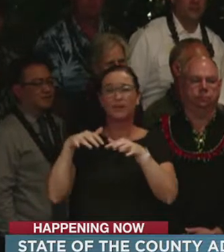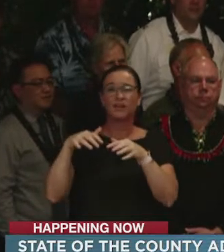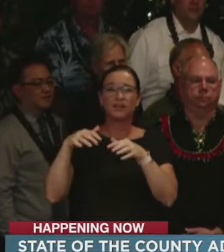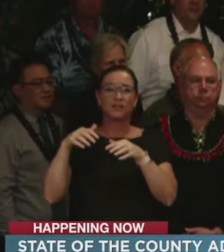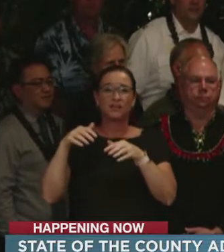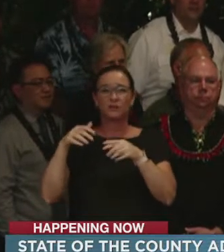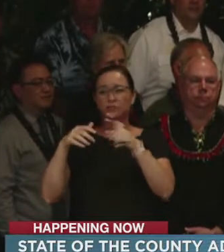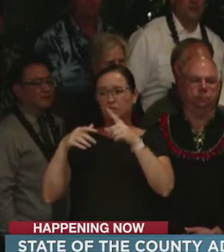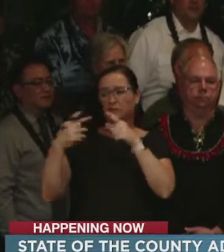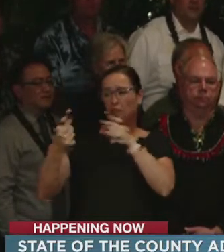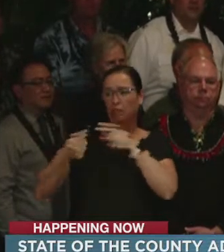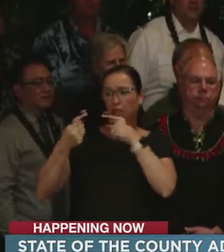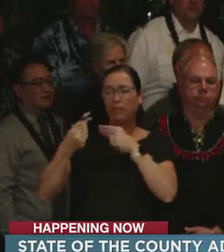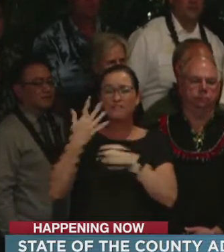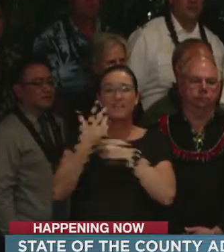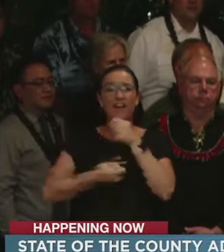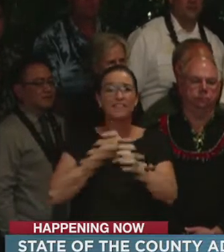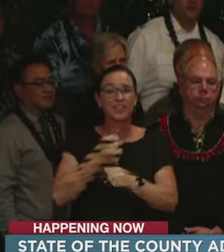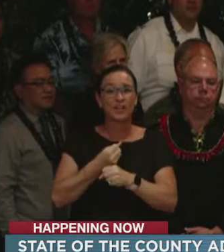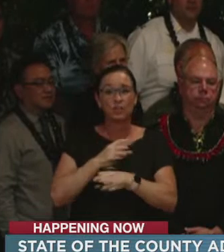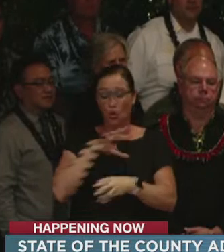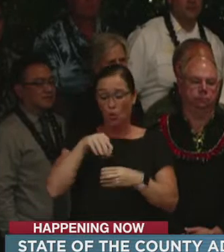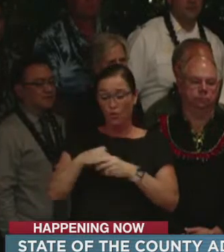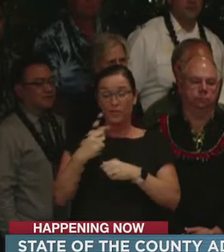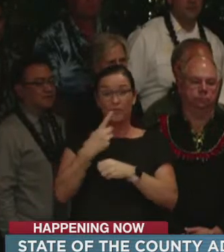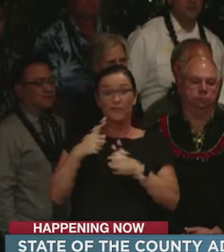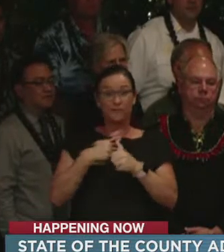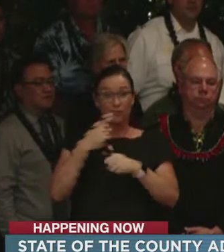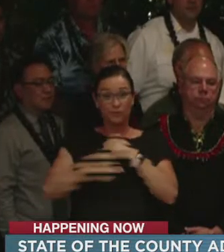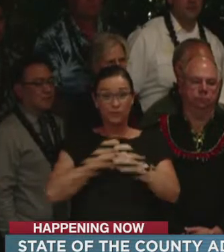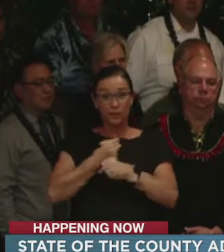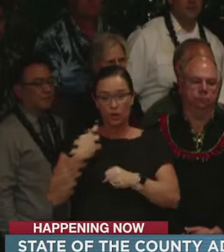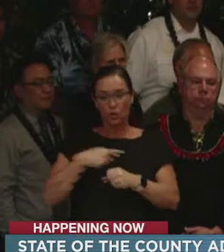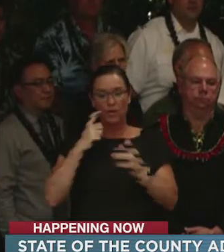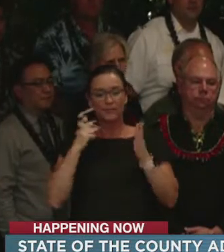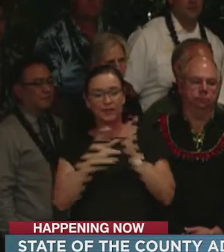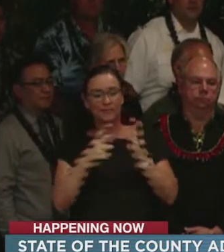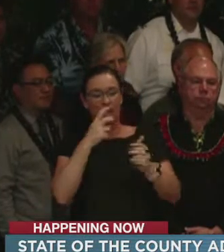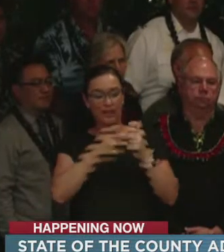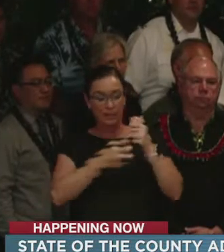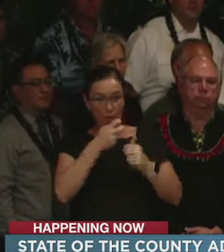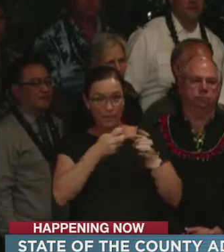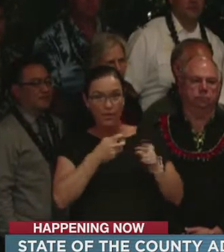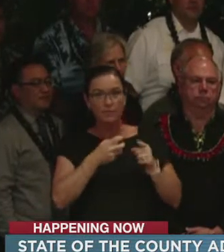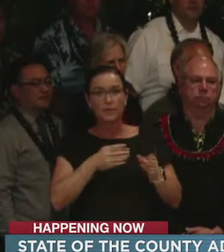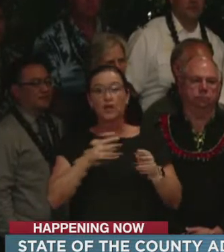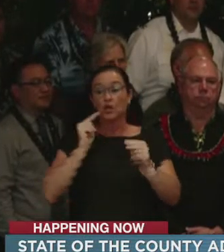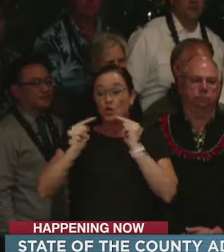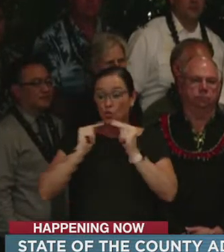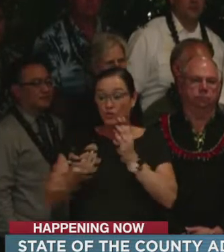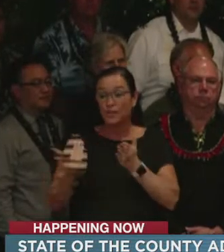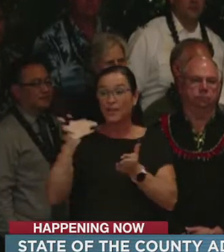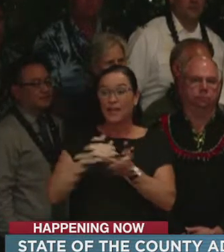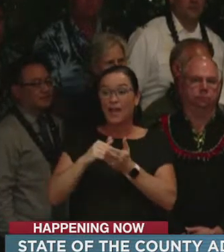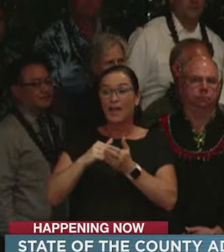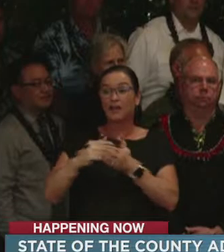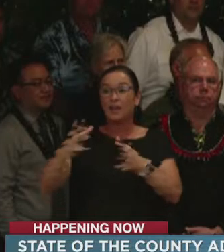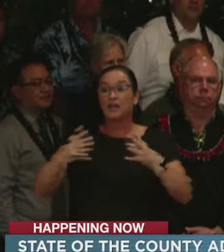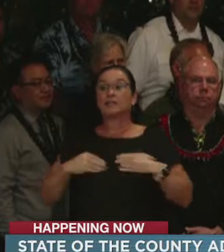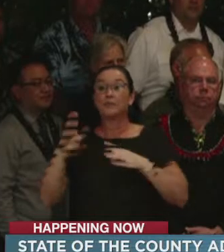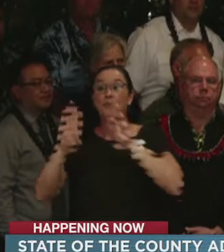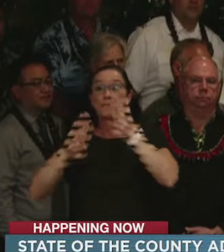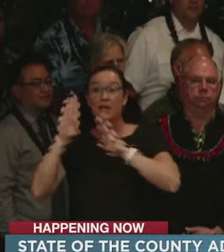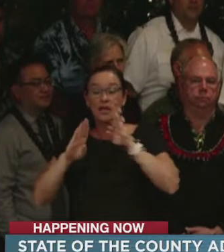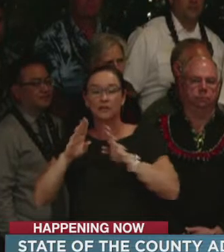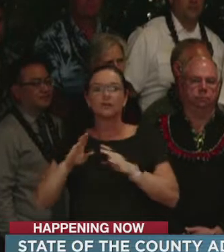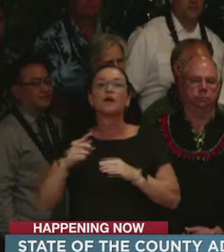years. Within the first year of our term, we identified the issues, renegotiated the project, put it out to bid again, and promised